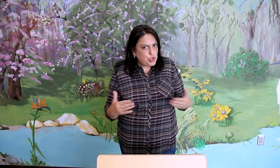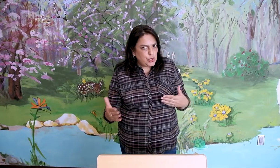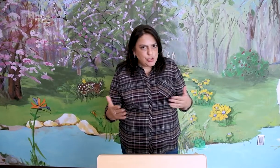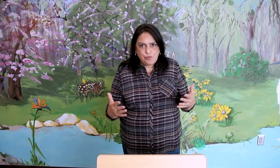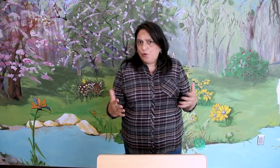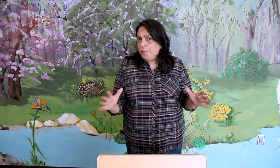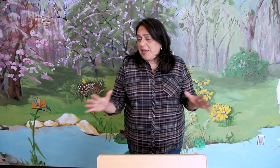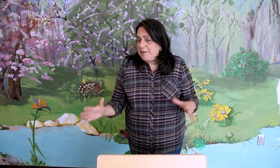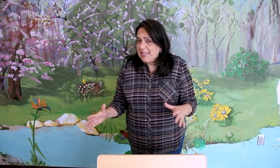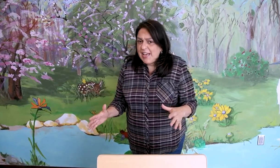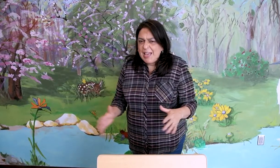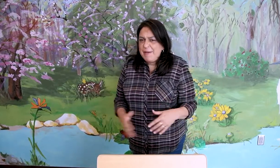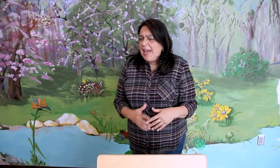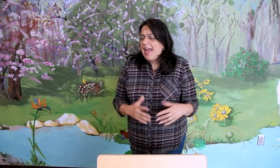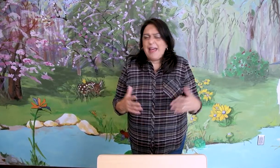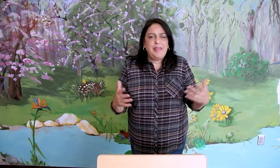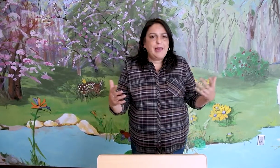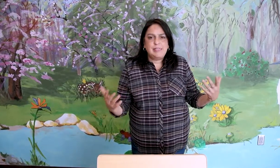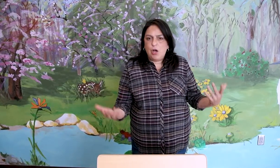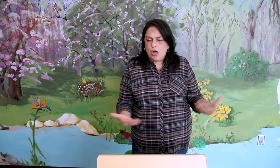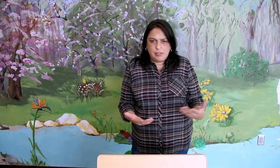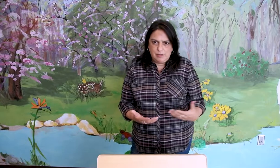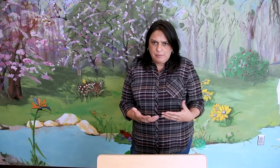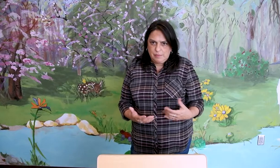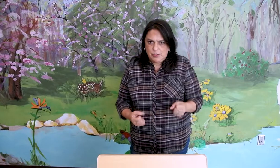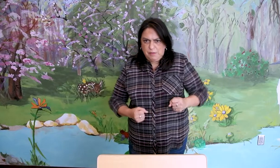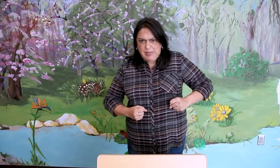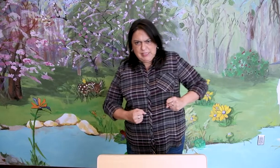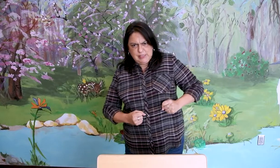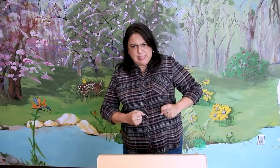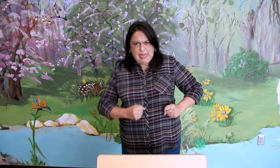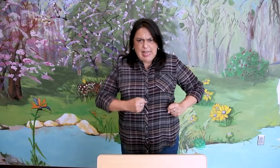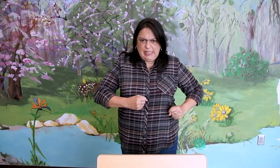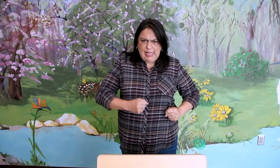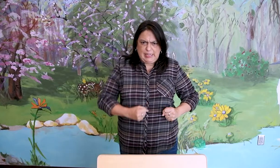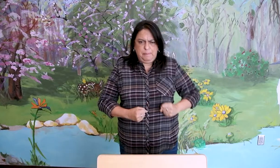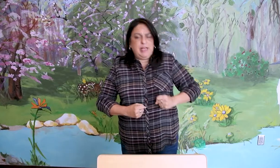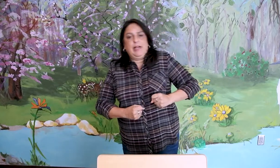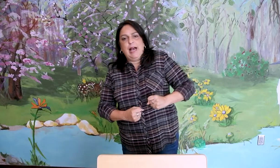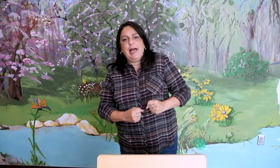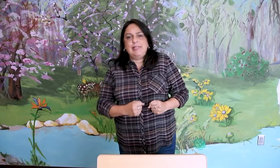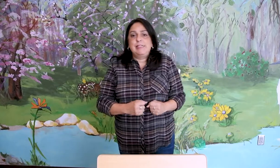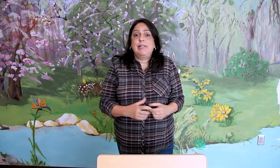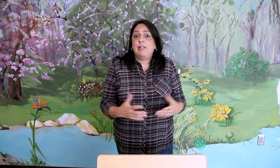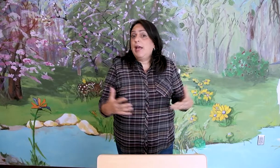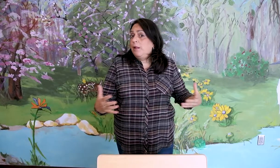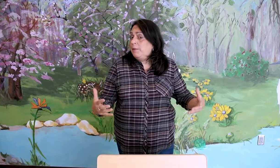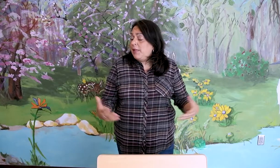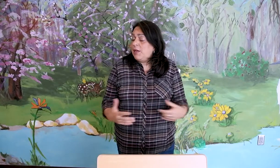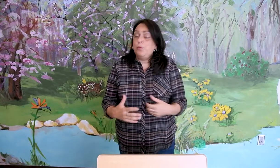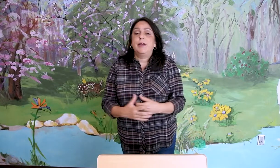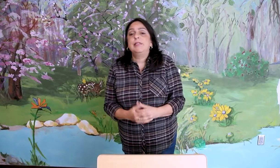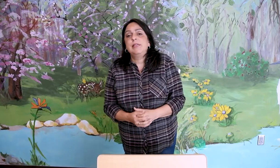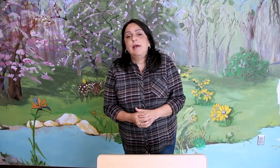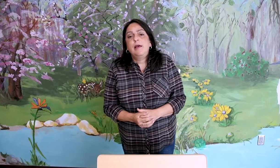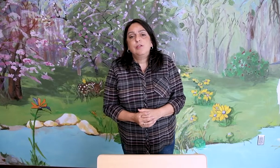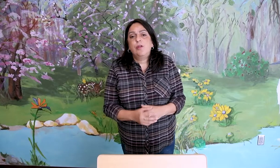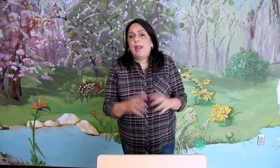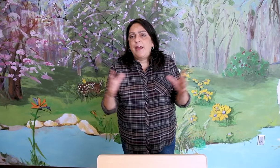us for baby time, and that is awesome. Siblings can act like the big guys and help the little ones so that